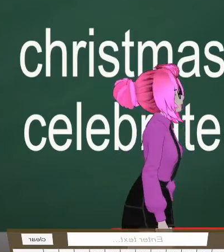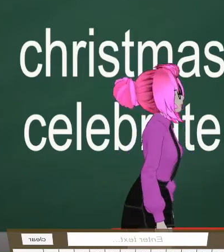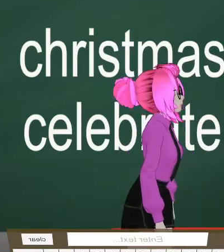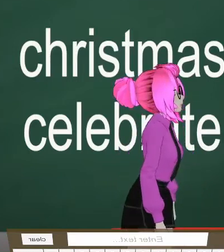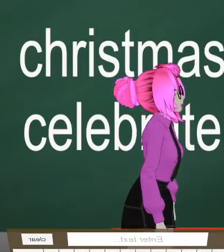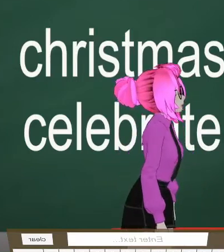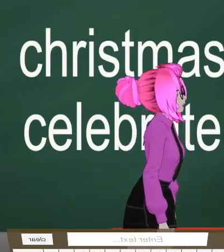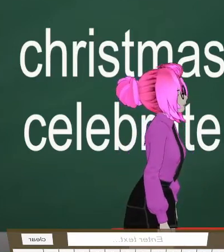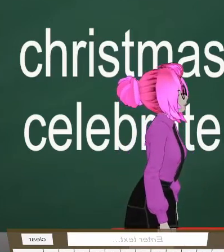here we go